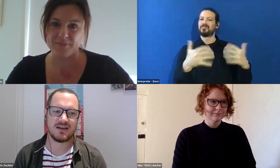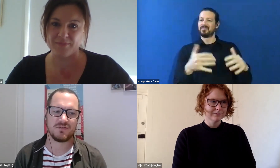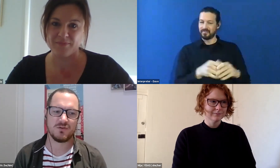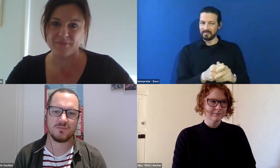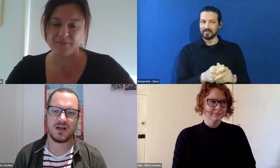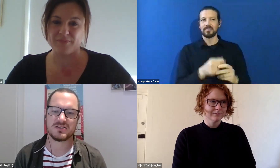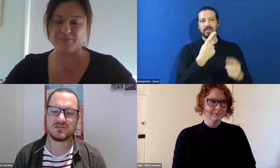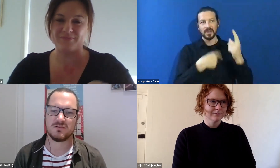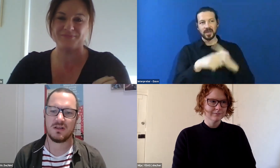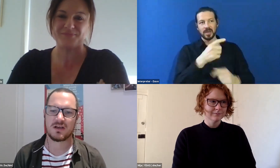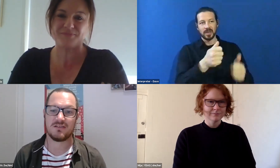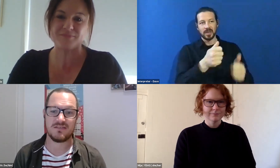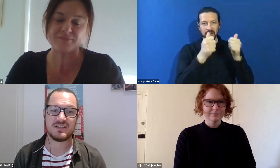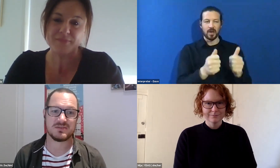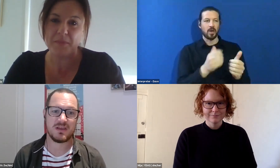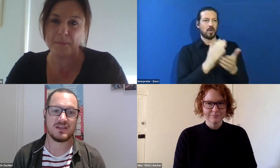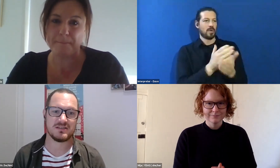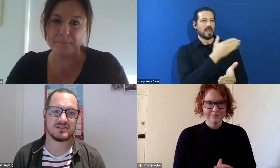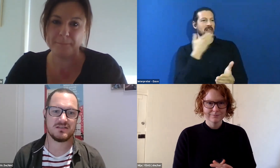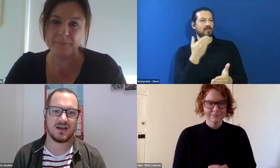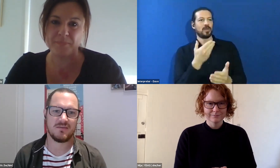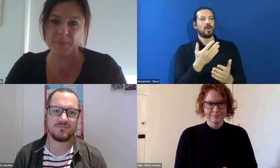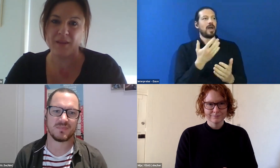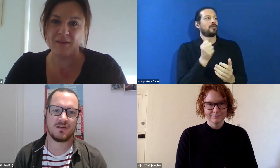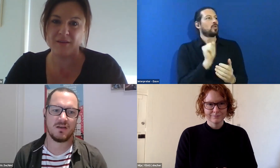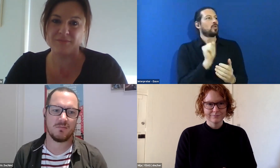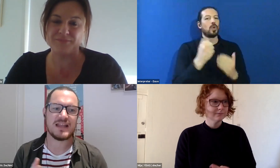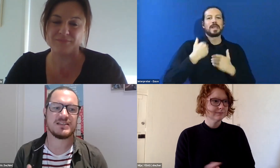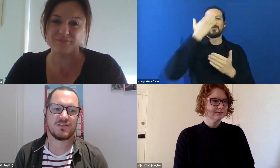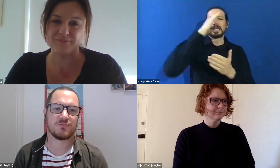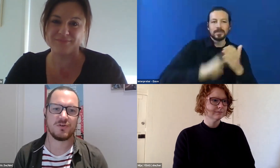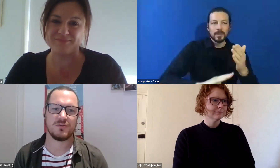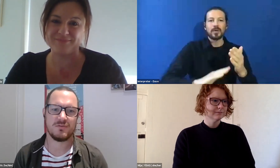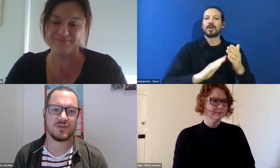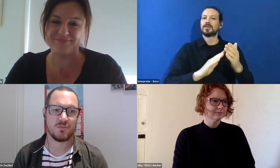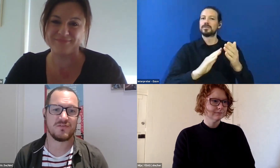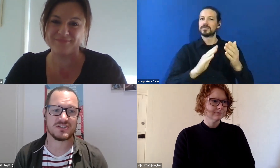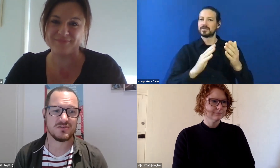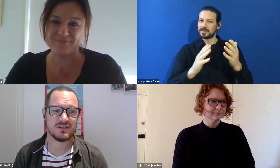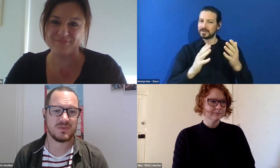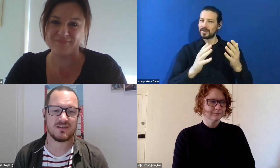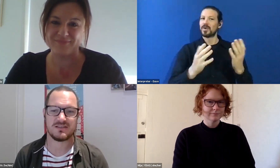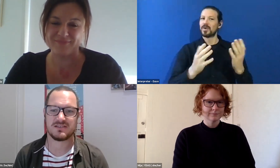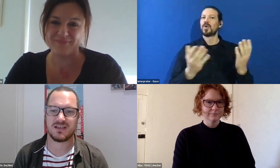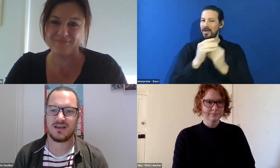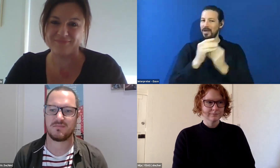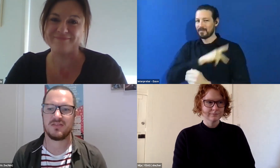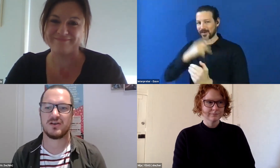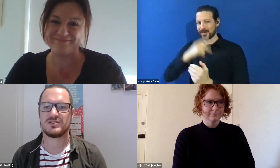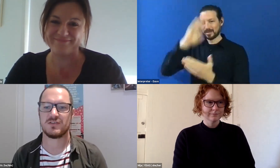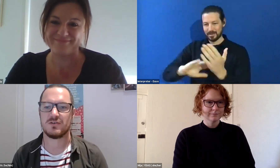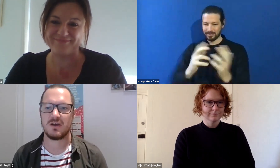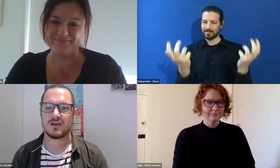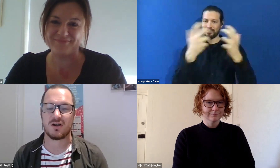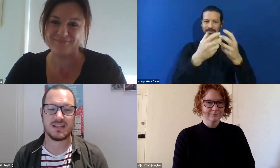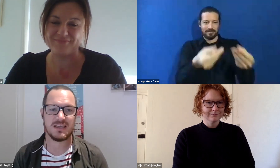great to have your personal kind of lived experience blended through with your professional experience and